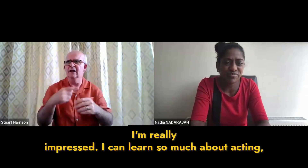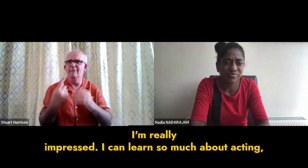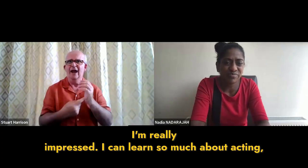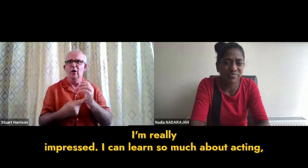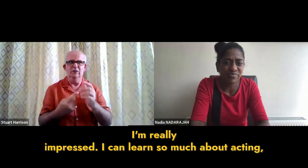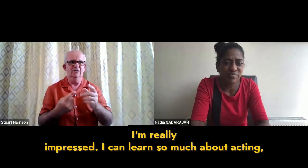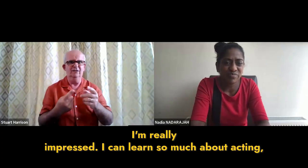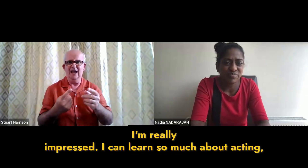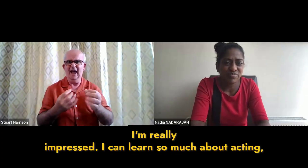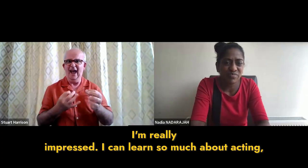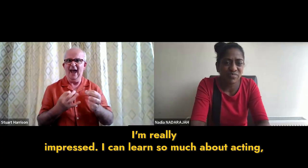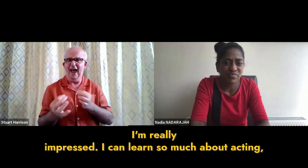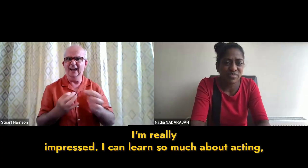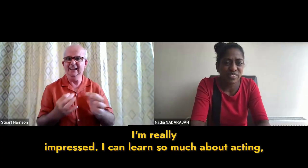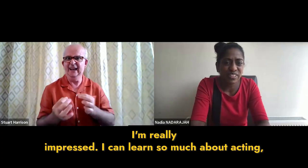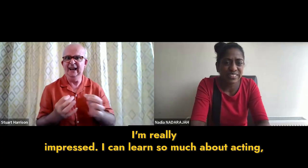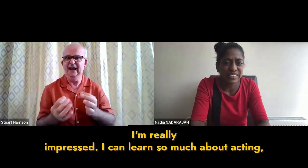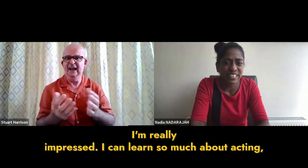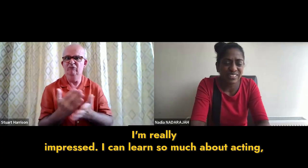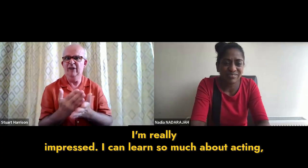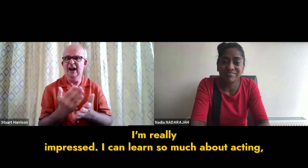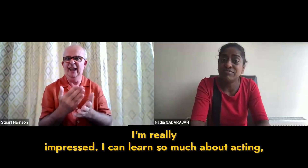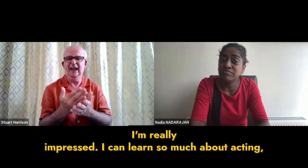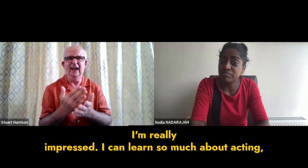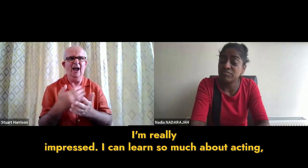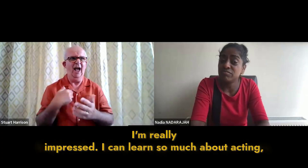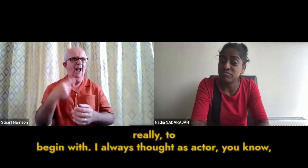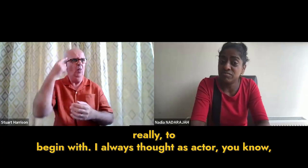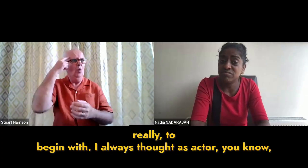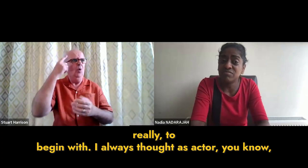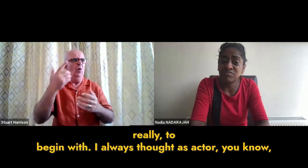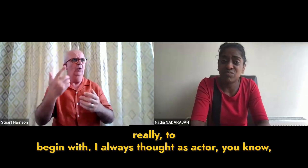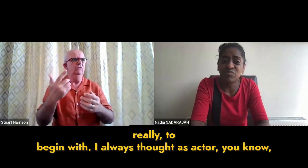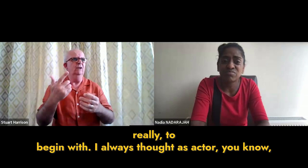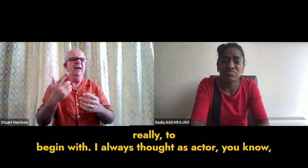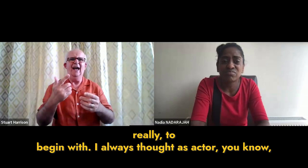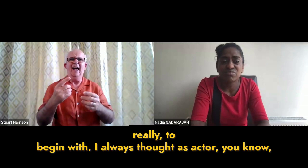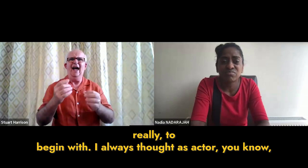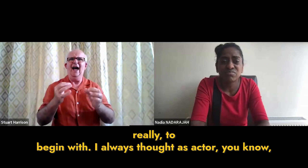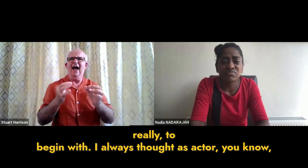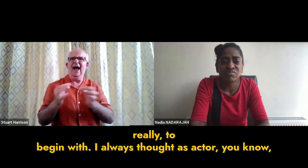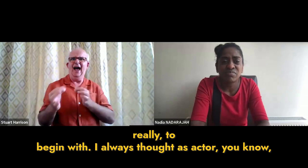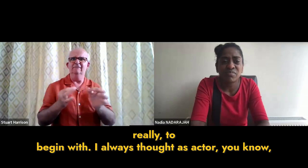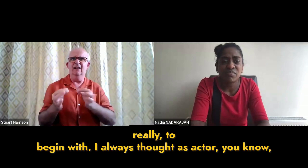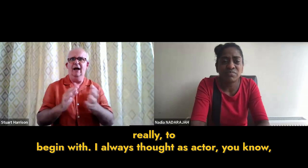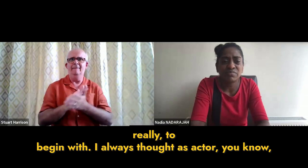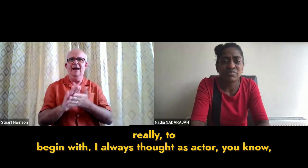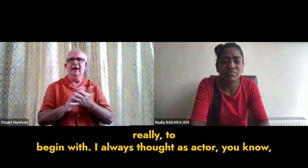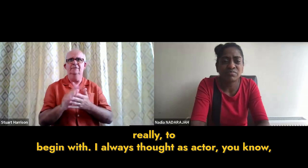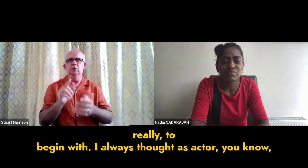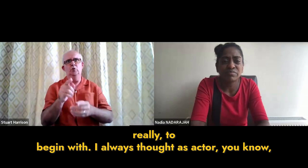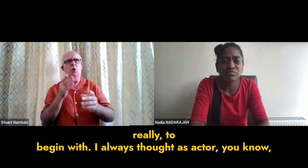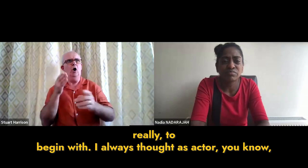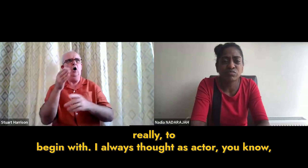I'm really impressed. I can learn so much about acting, really, to begin with, and also